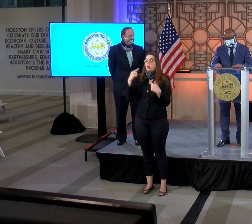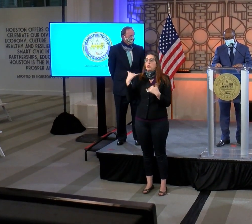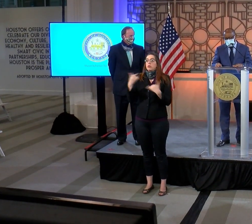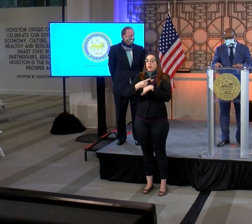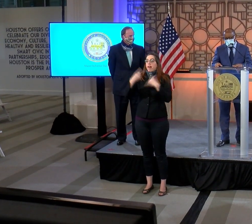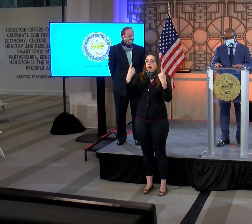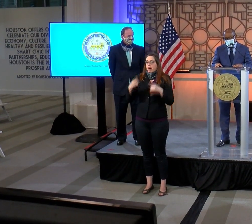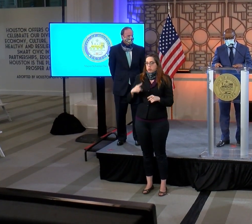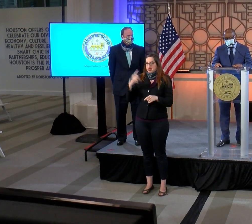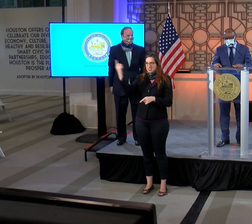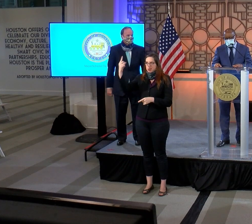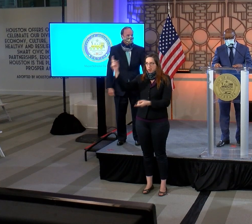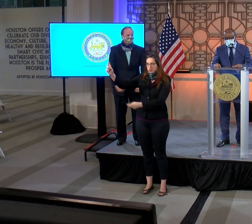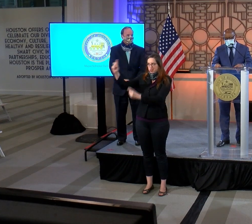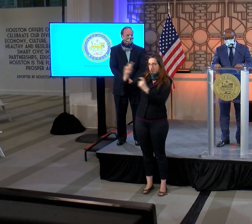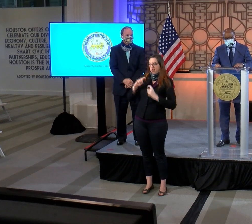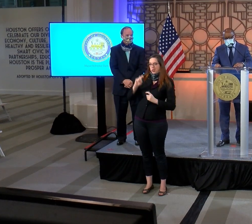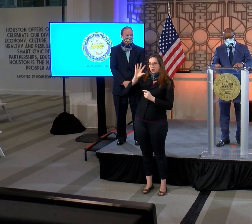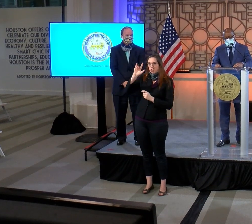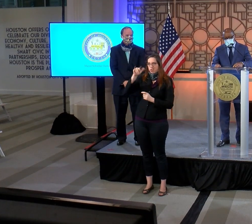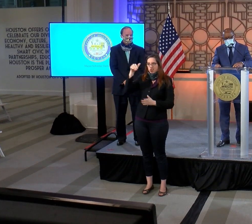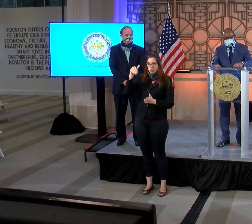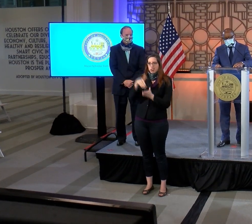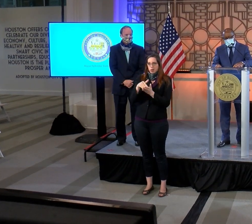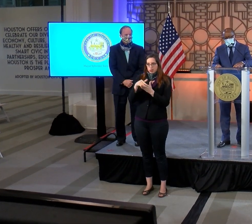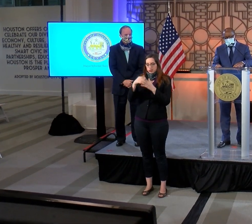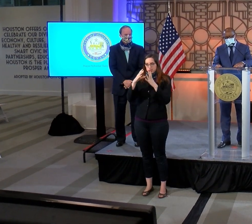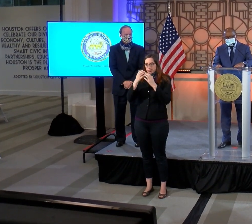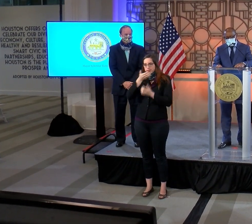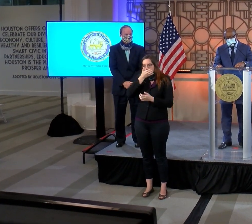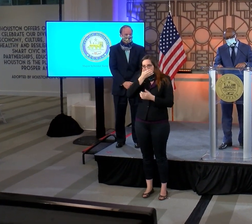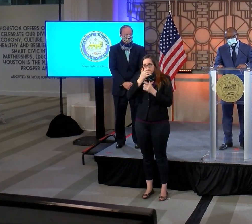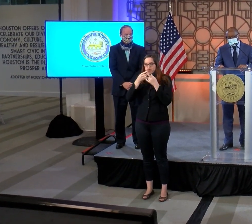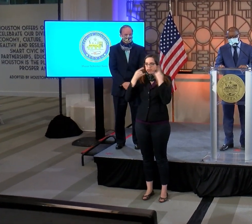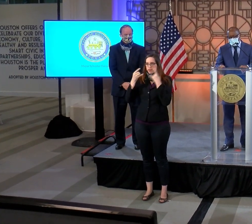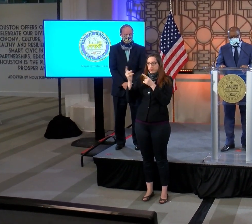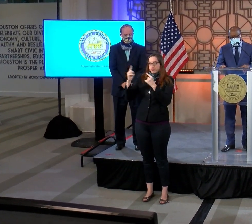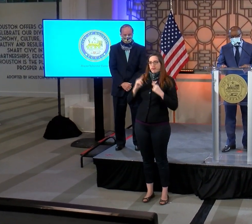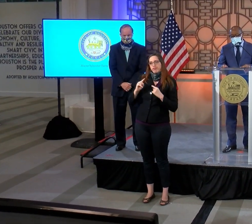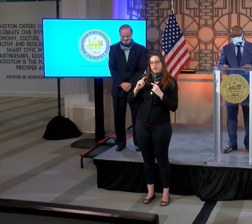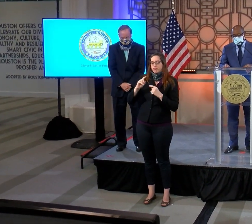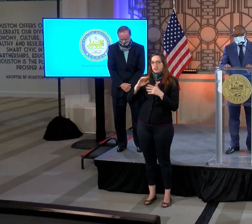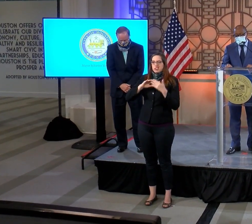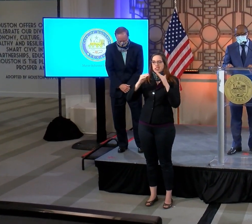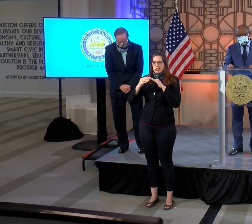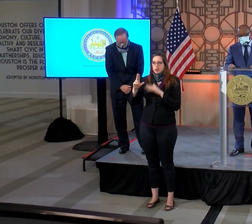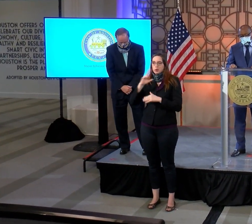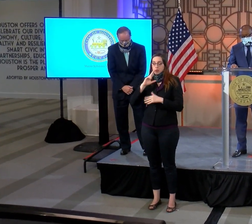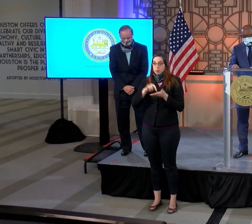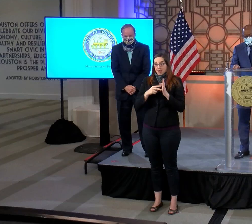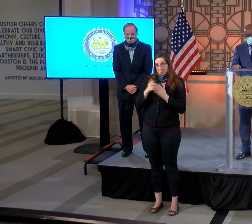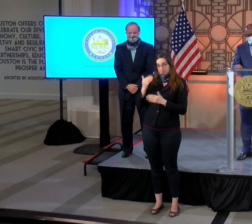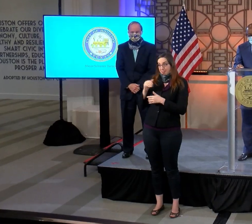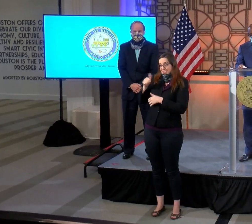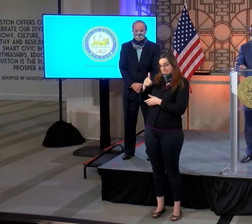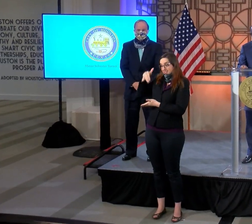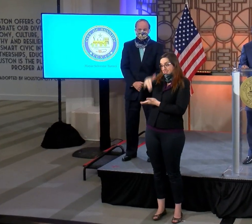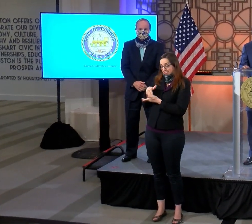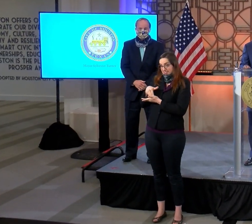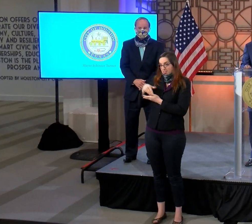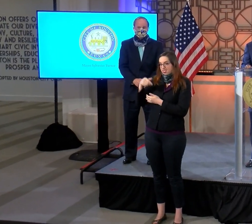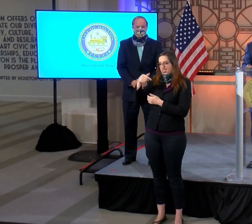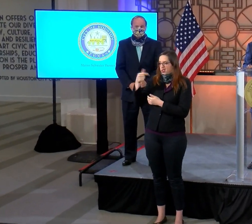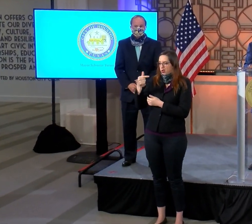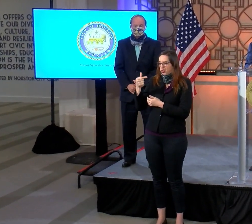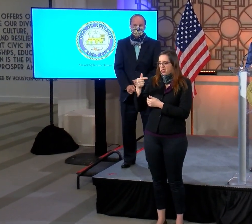generous donation of 25,000 masks to the City of Houston, adding to the 10,000 the George